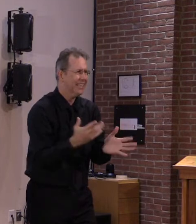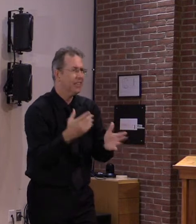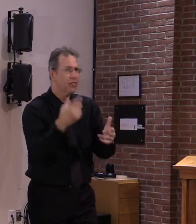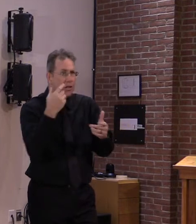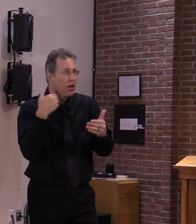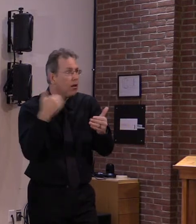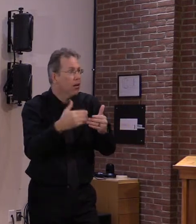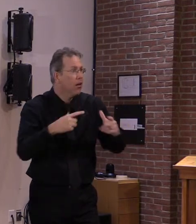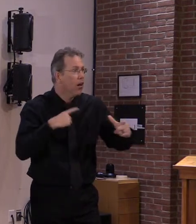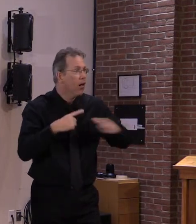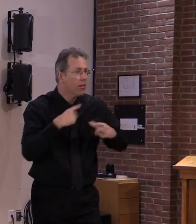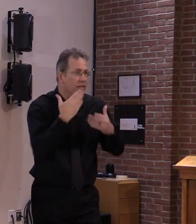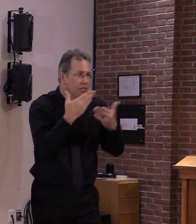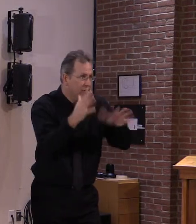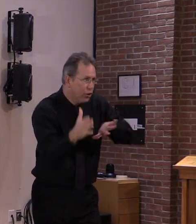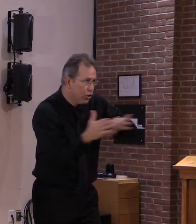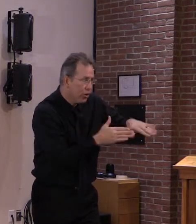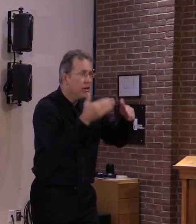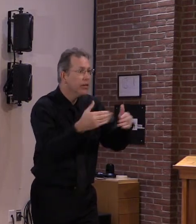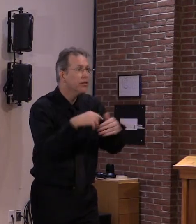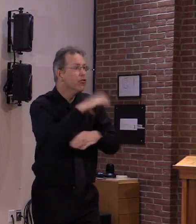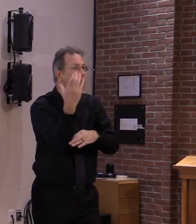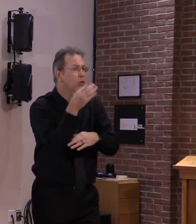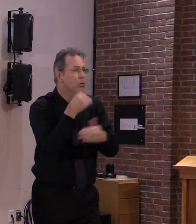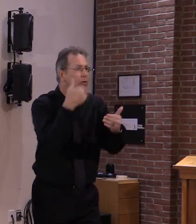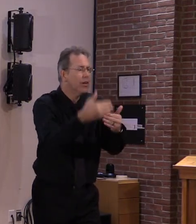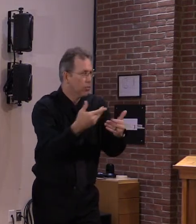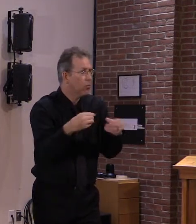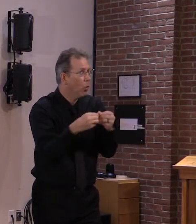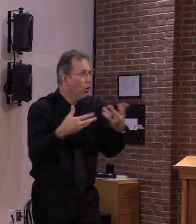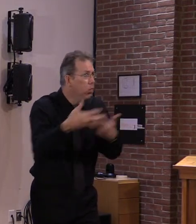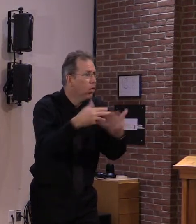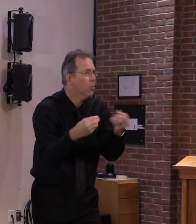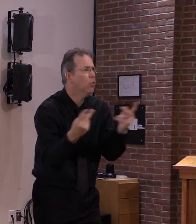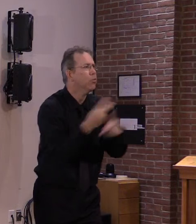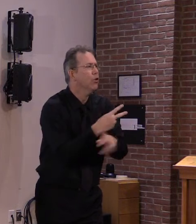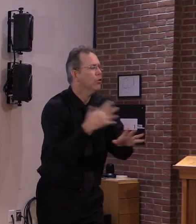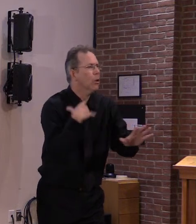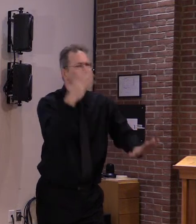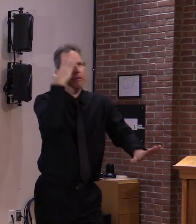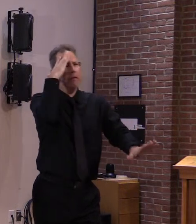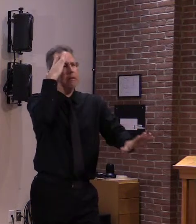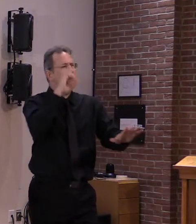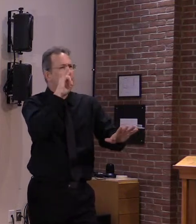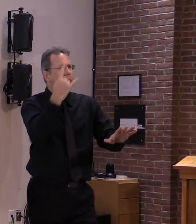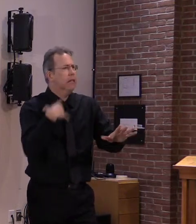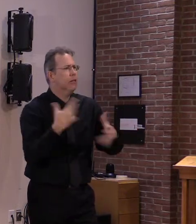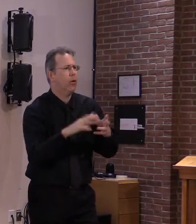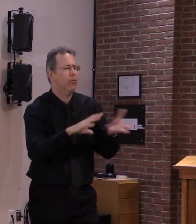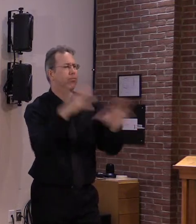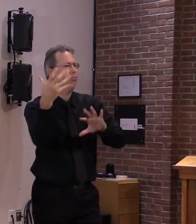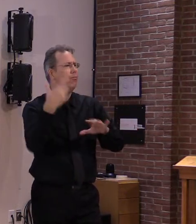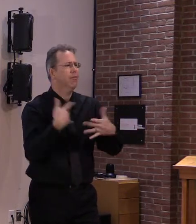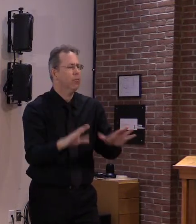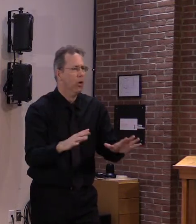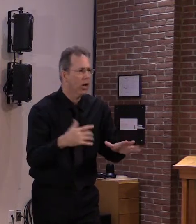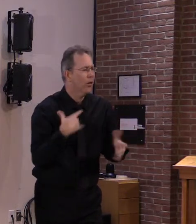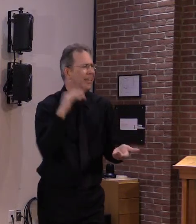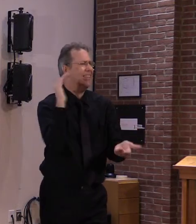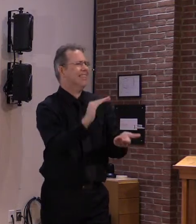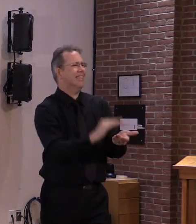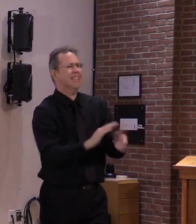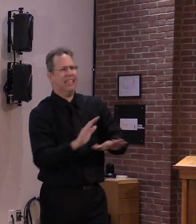again, this incident highlights the importance of all the health and safety guidance that's in place now, and despite the fact that